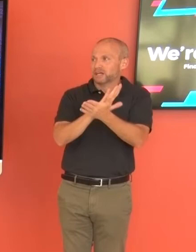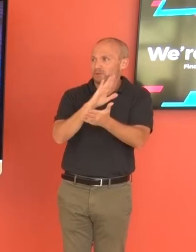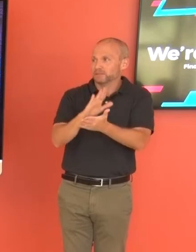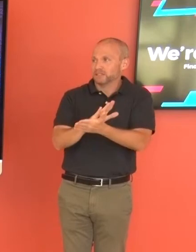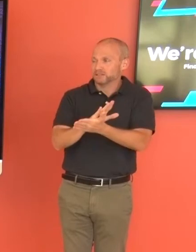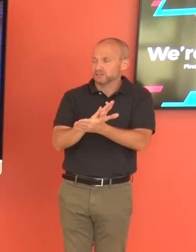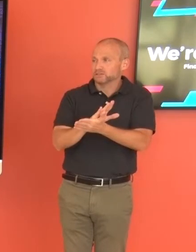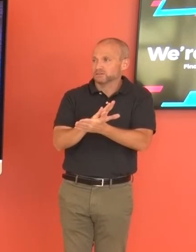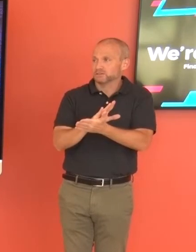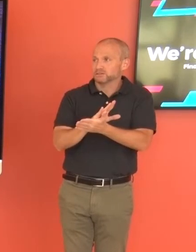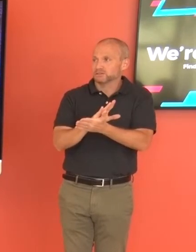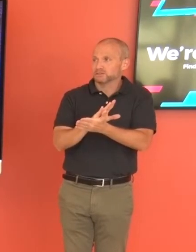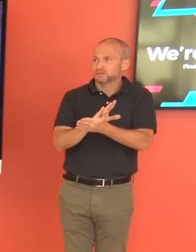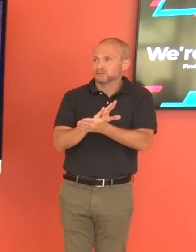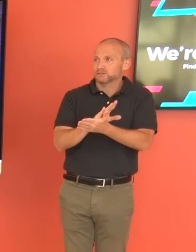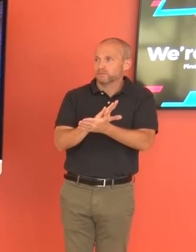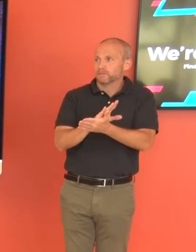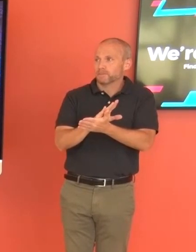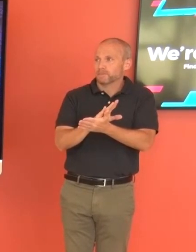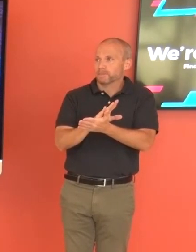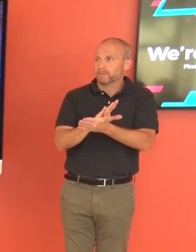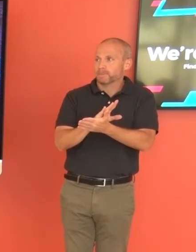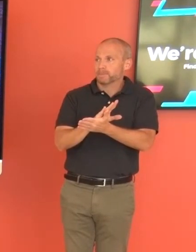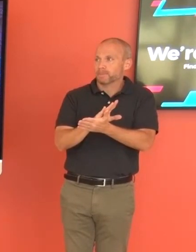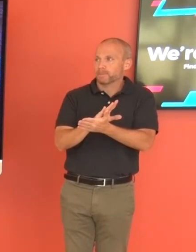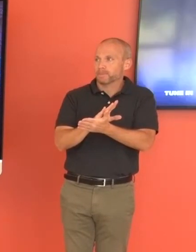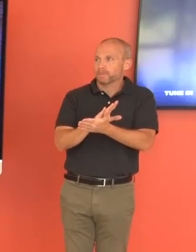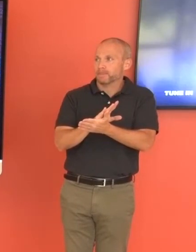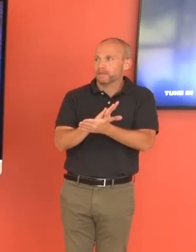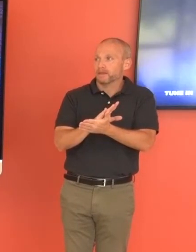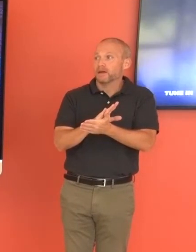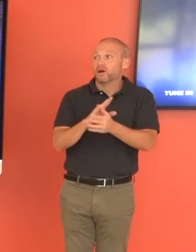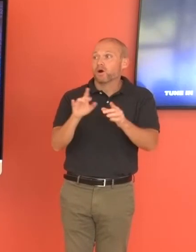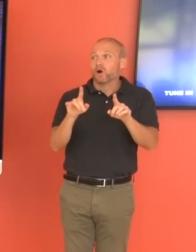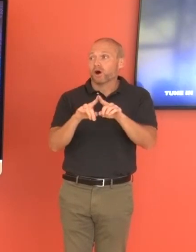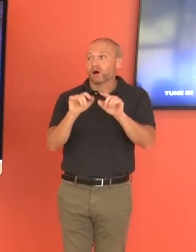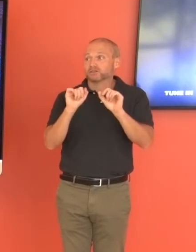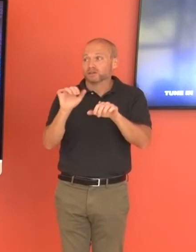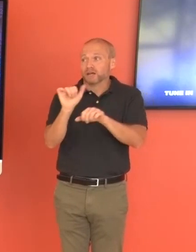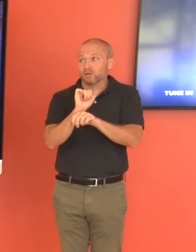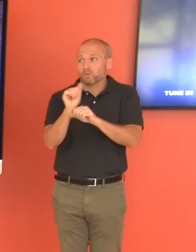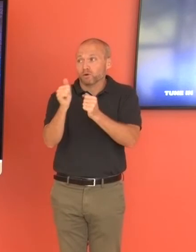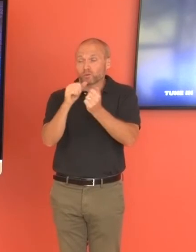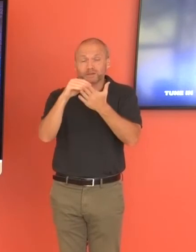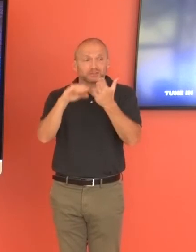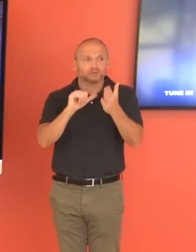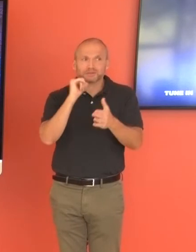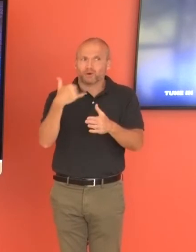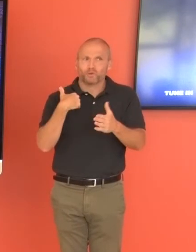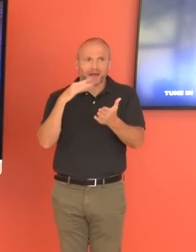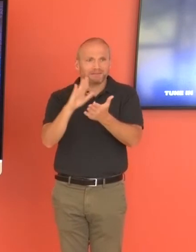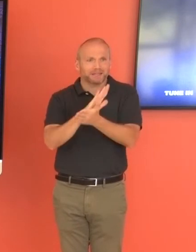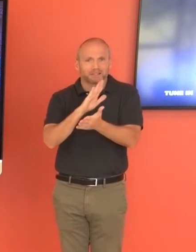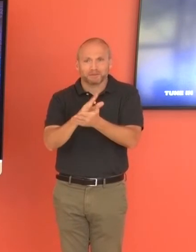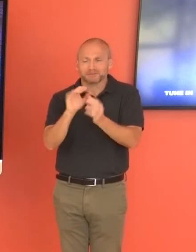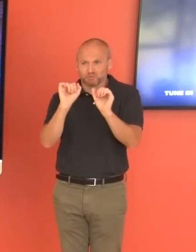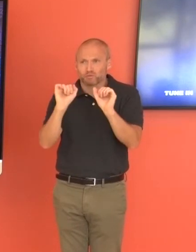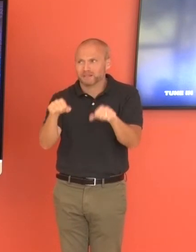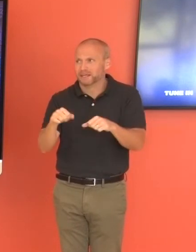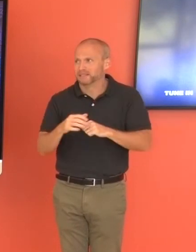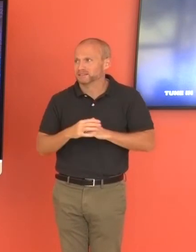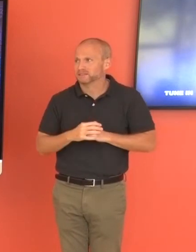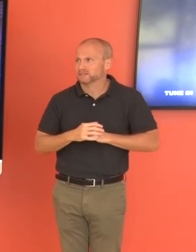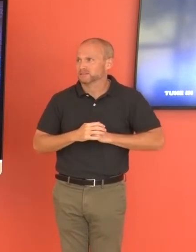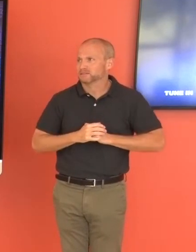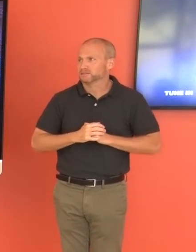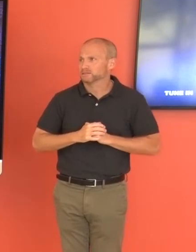We work with students who have documentation, and we can also work with those who don't at this point okay. in time. That's helpful.